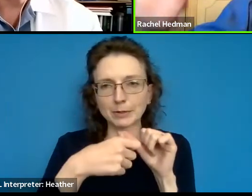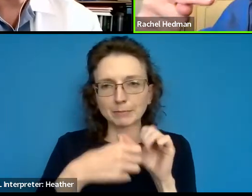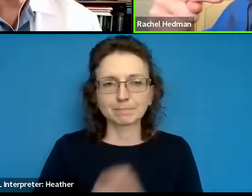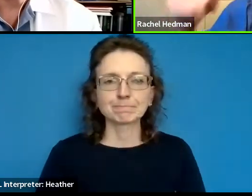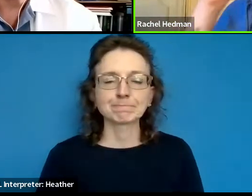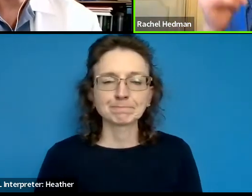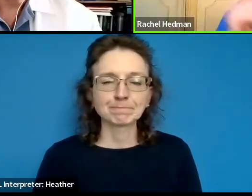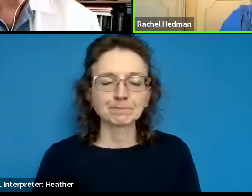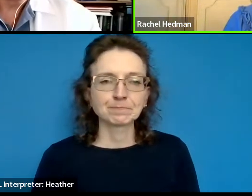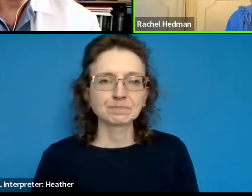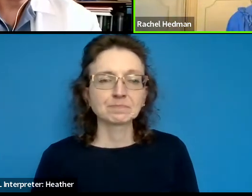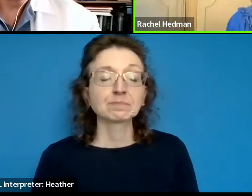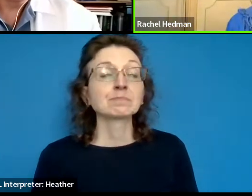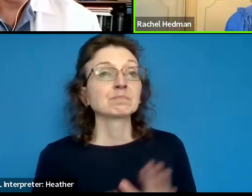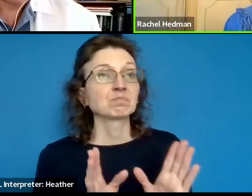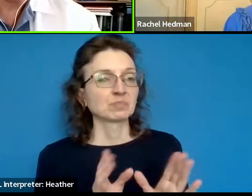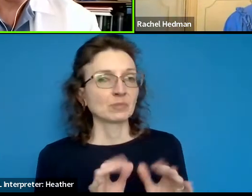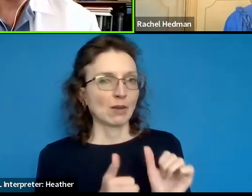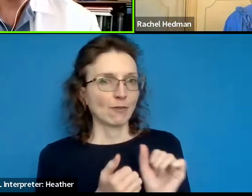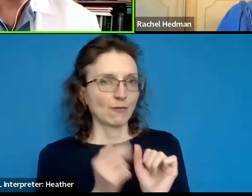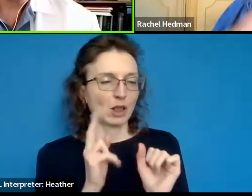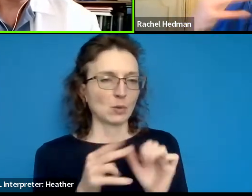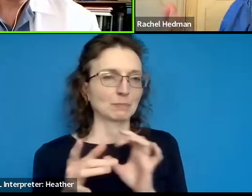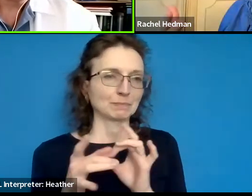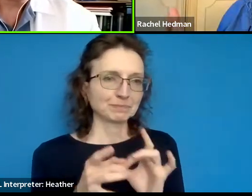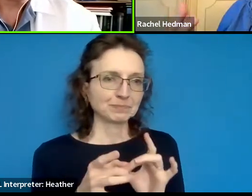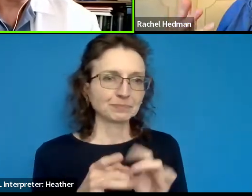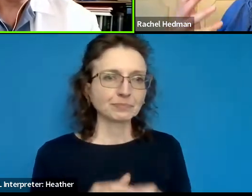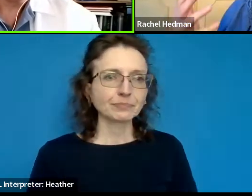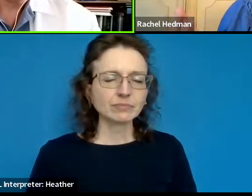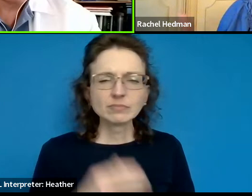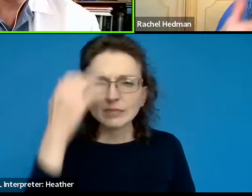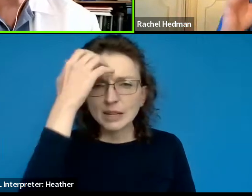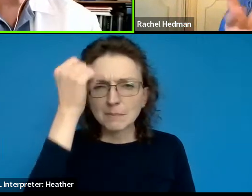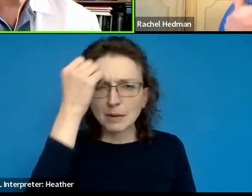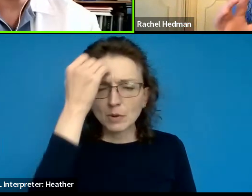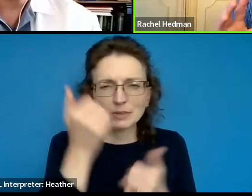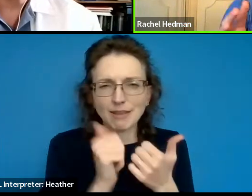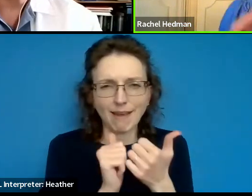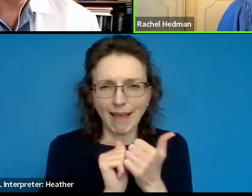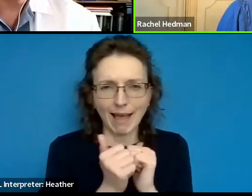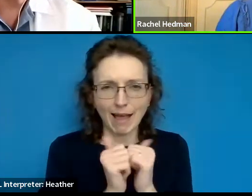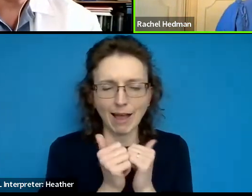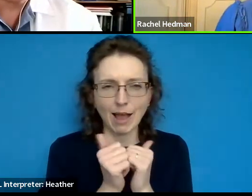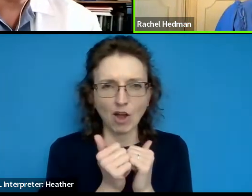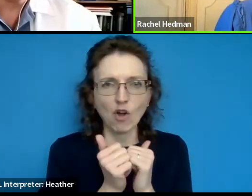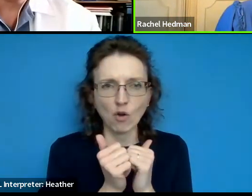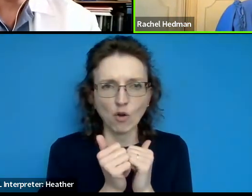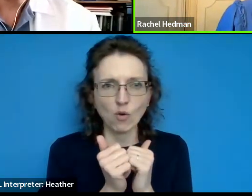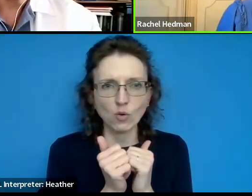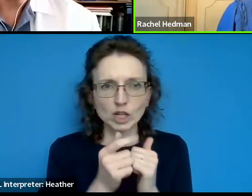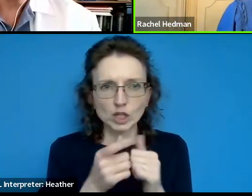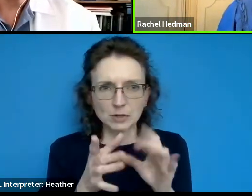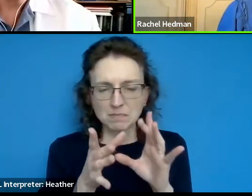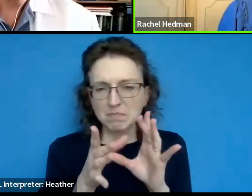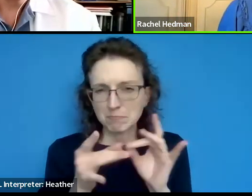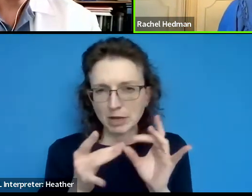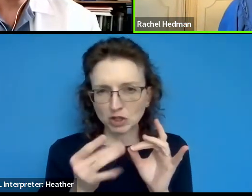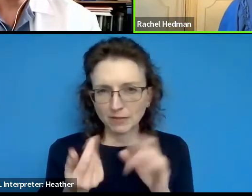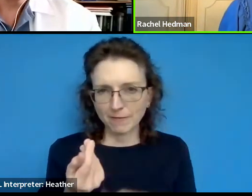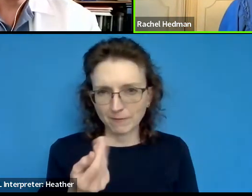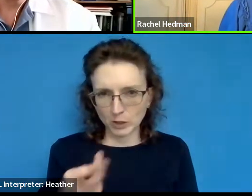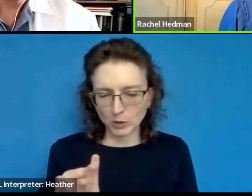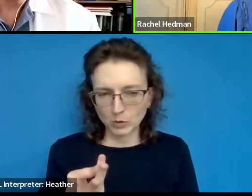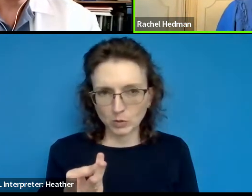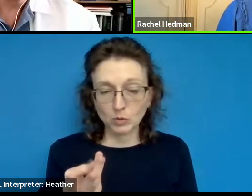this follows up on what you're just talking about. Yeah. So what are those memorization techniques, which you were already expressing some? Yeah. Which way